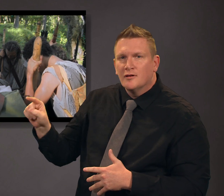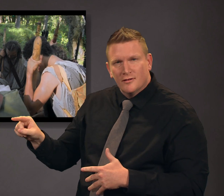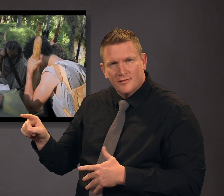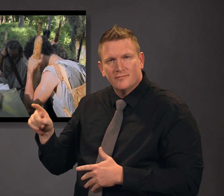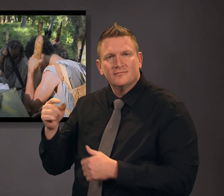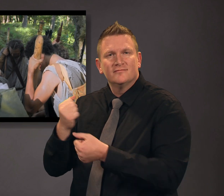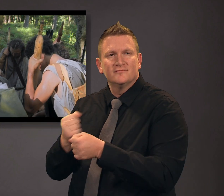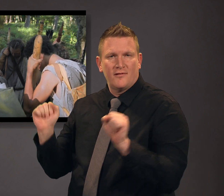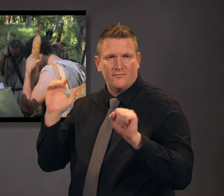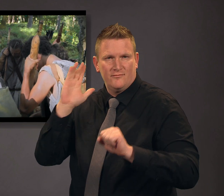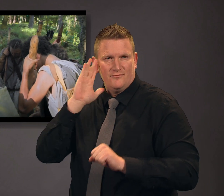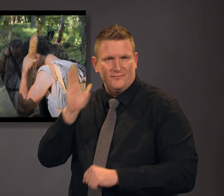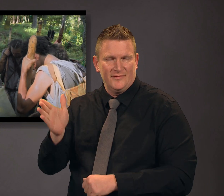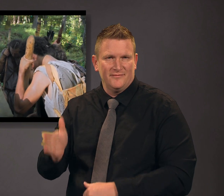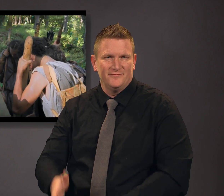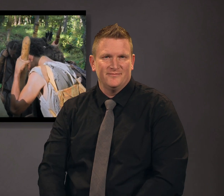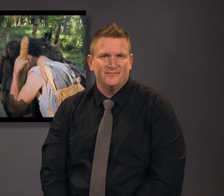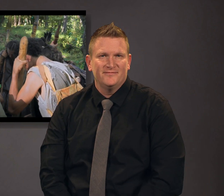Lord,